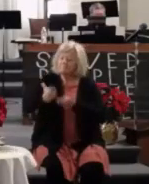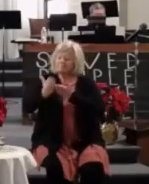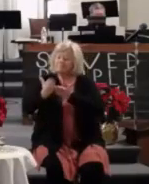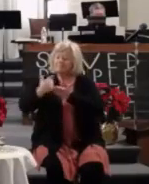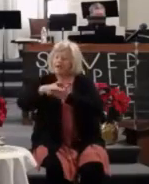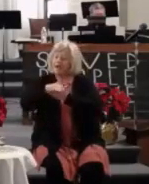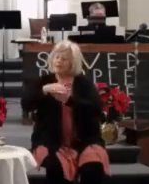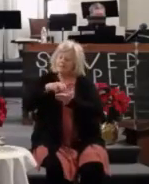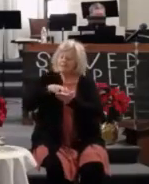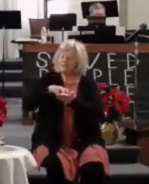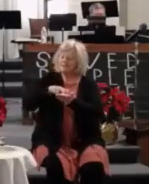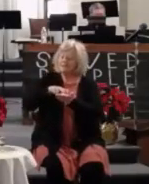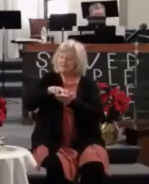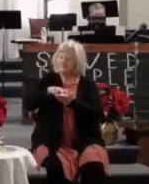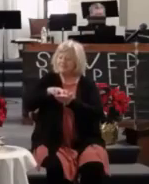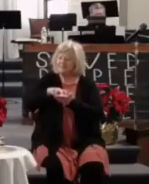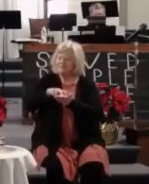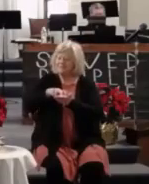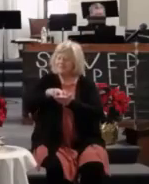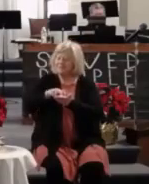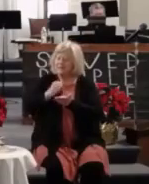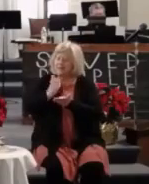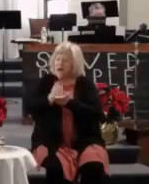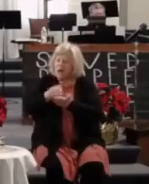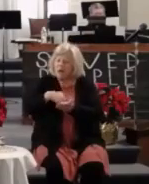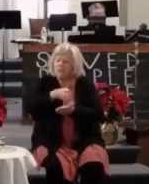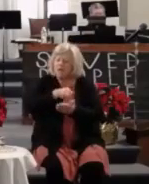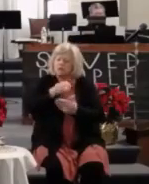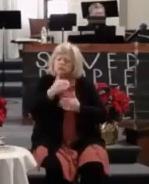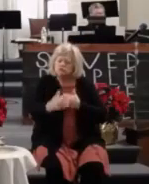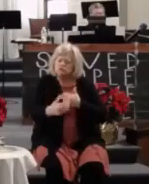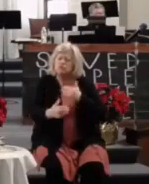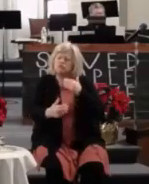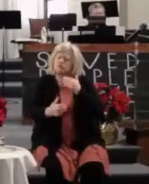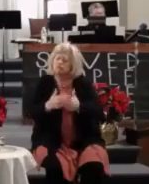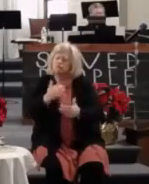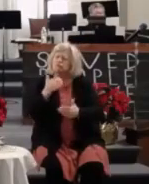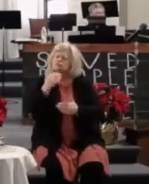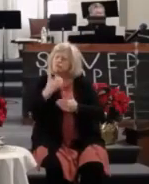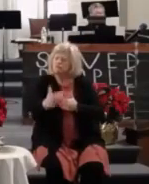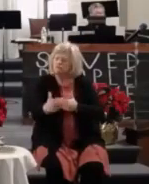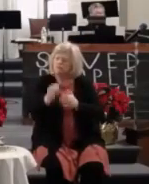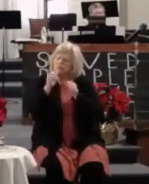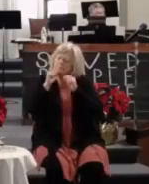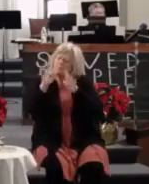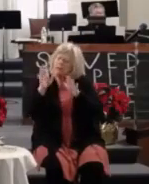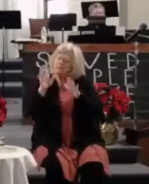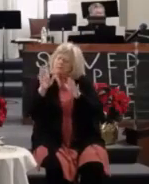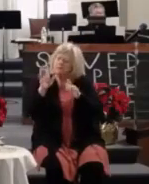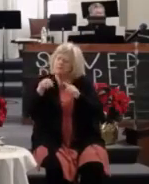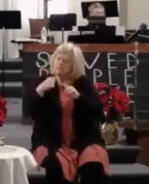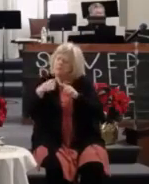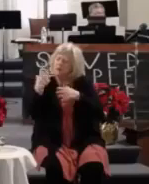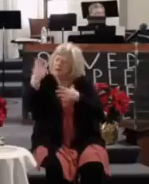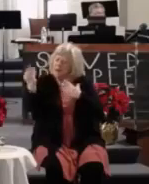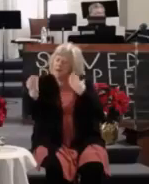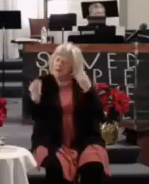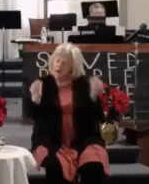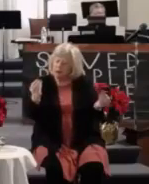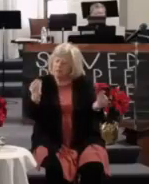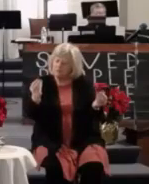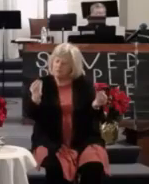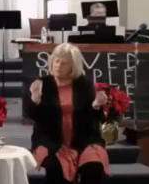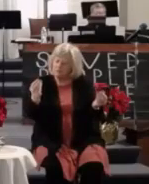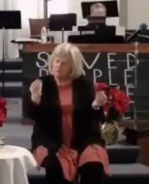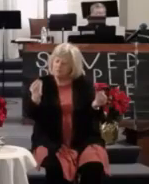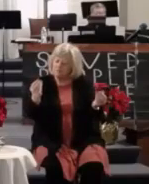us through each stage of our lives. Bless us when we go out and when we